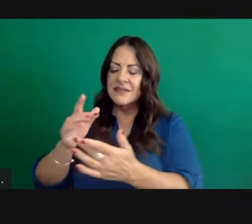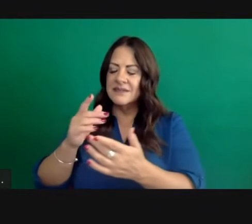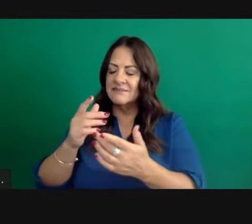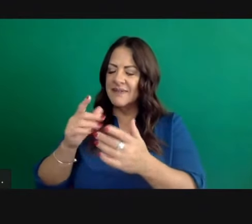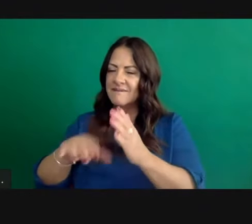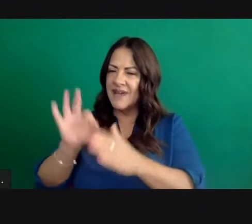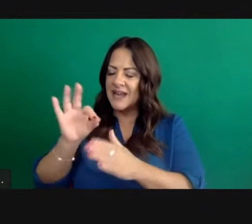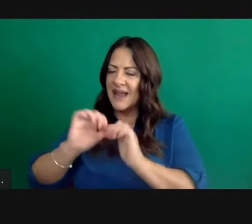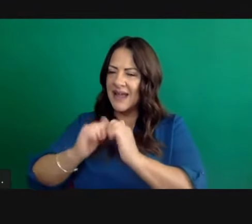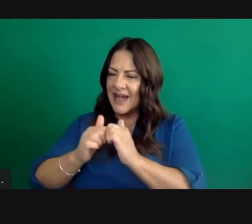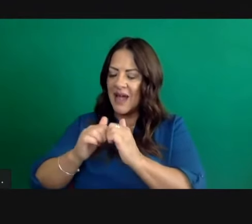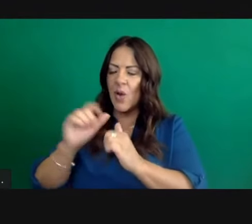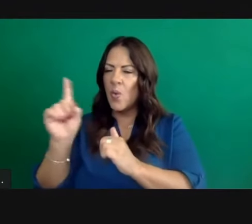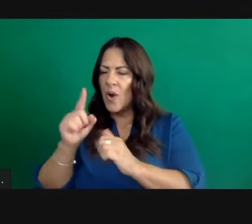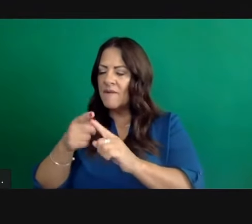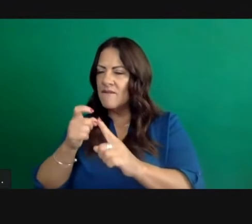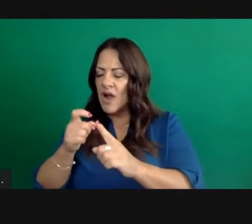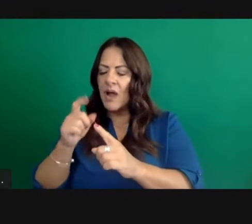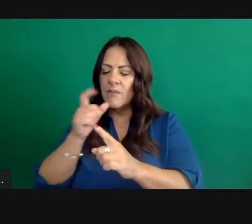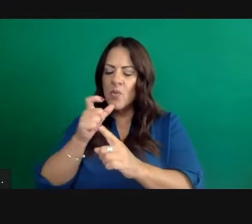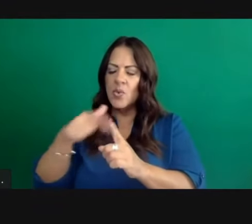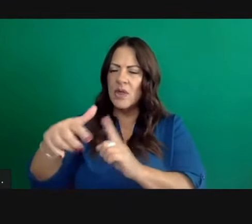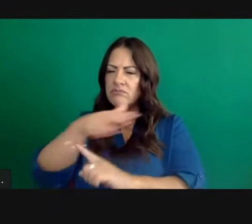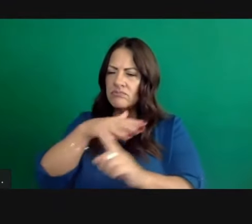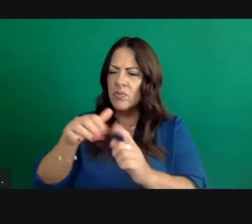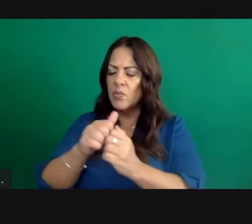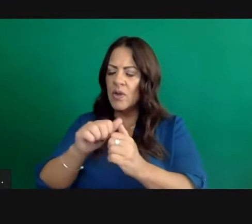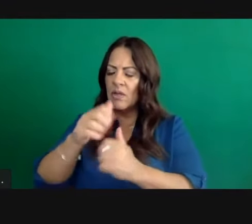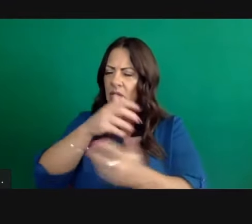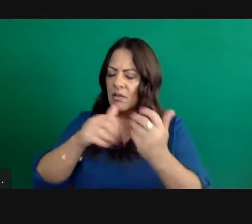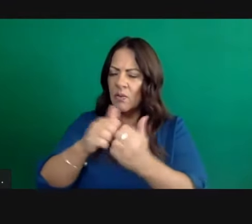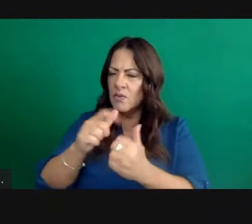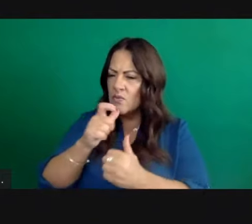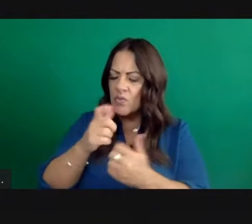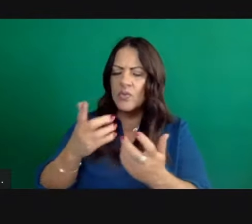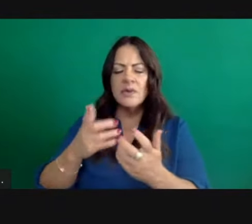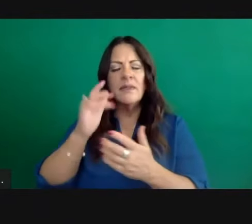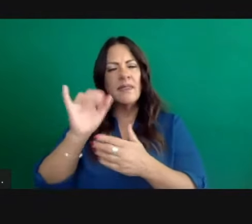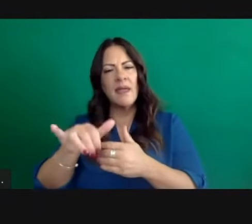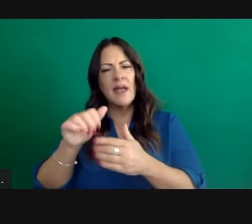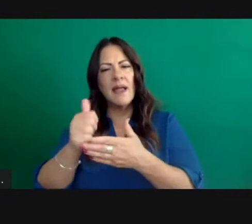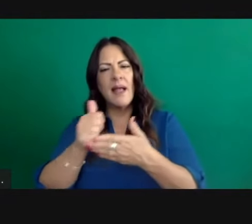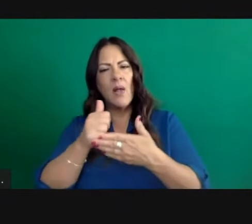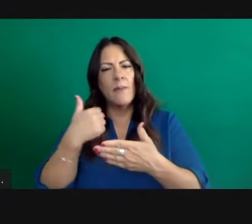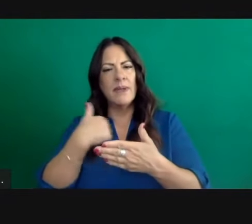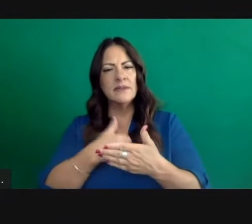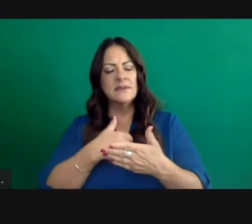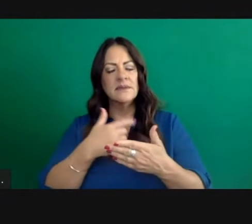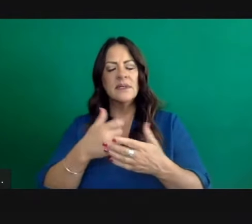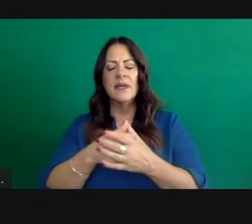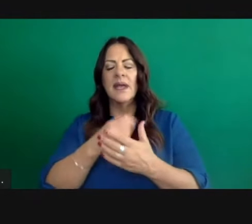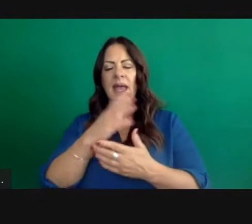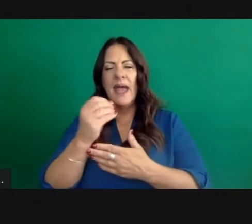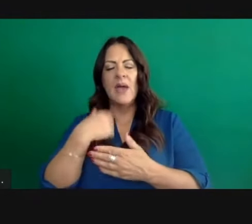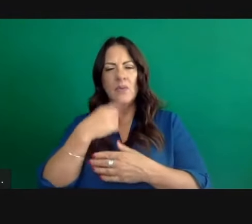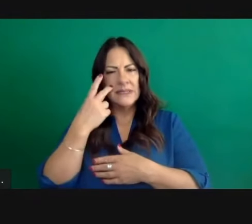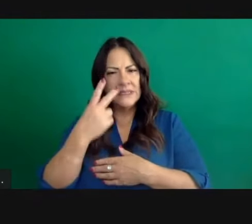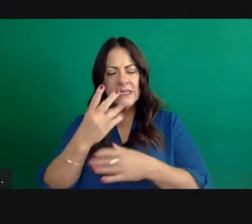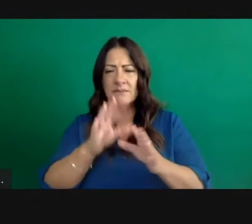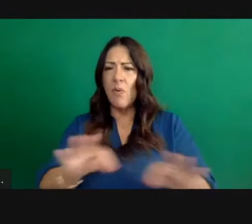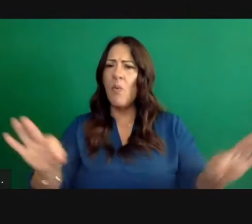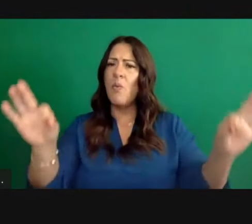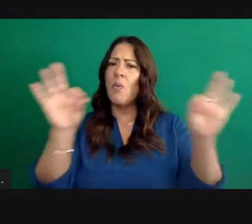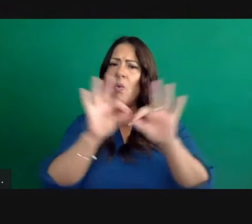that Californians, where we're seeing high use of mask wearing, we're going to see one of the most